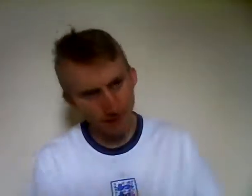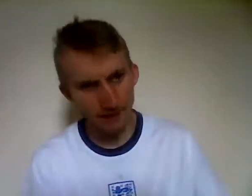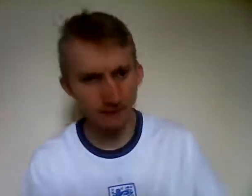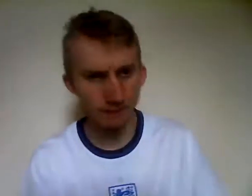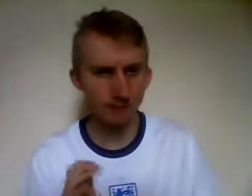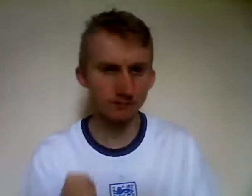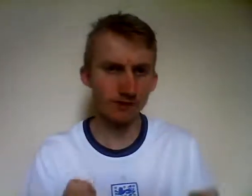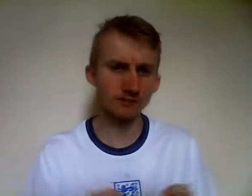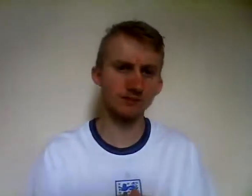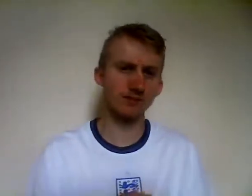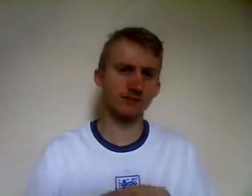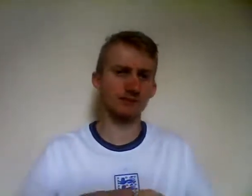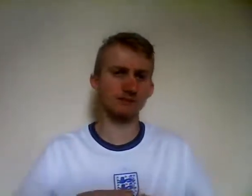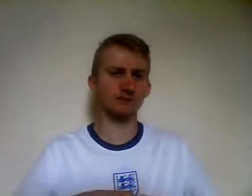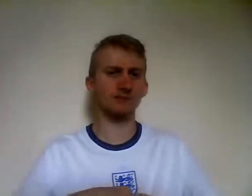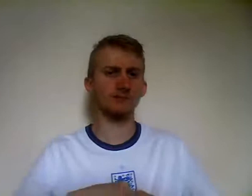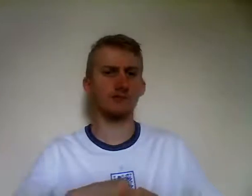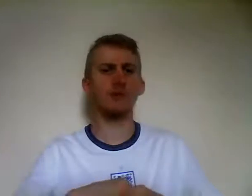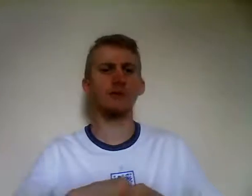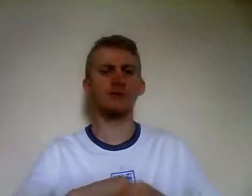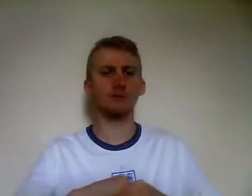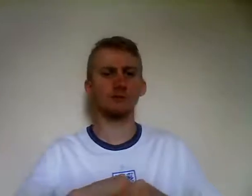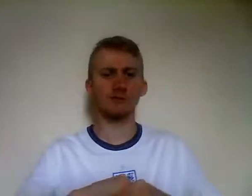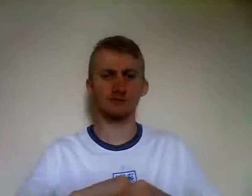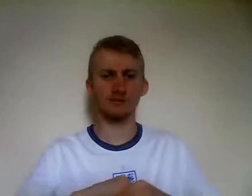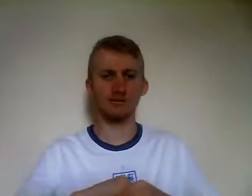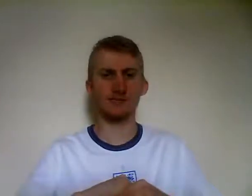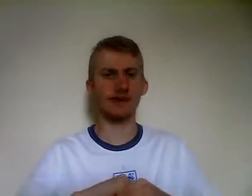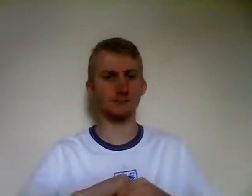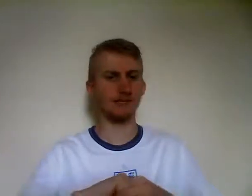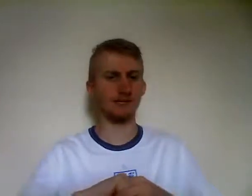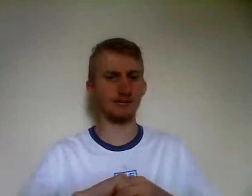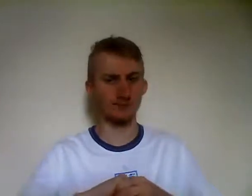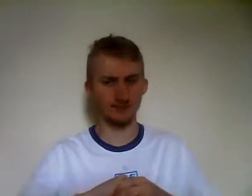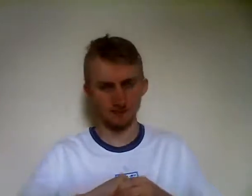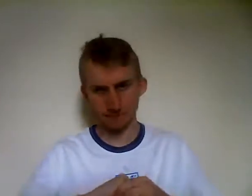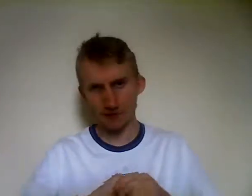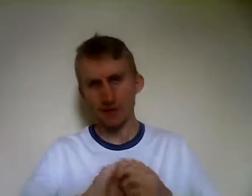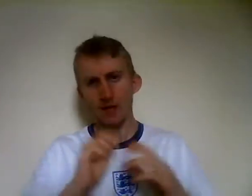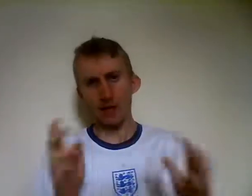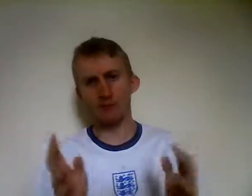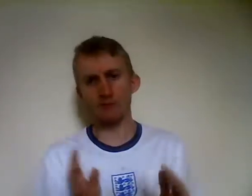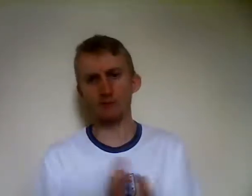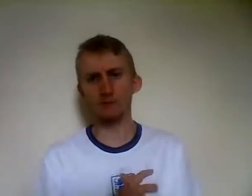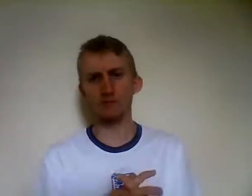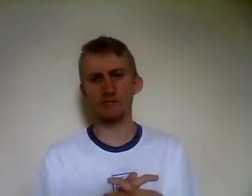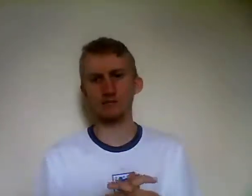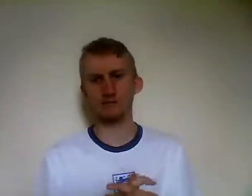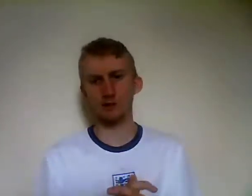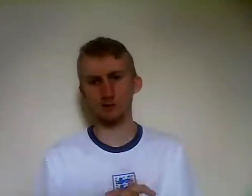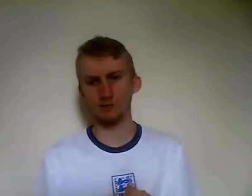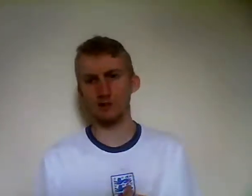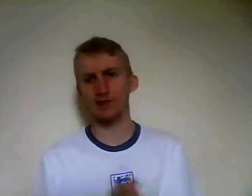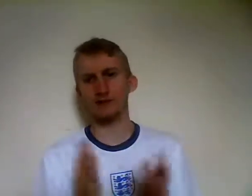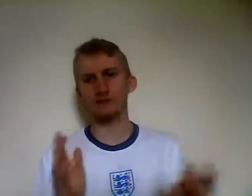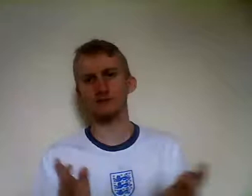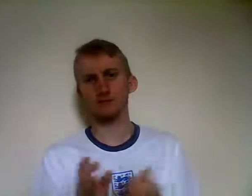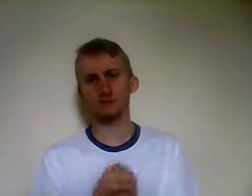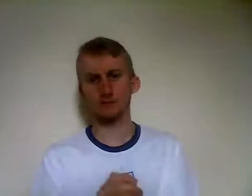In May 2007, it was confirmed that all of Crawley Town's debts had been cleared. However, complications arose, and as a result, Crawley